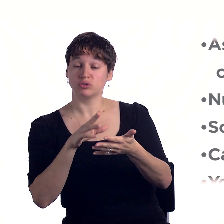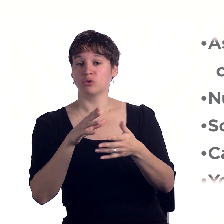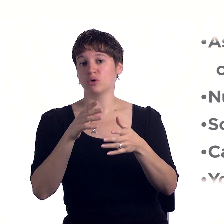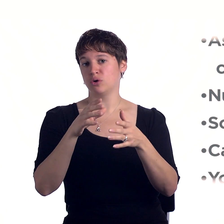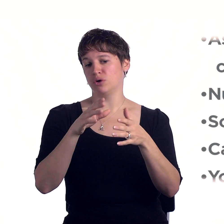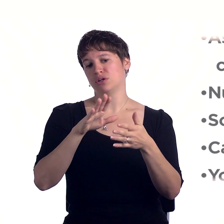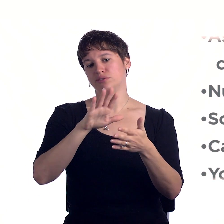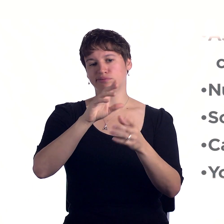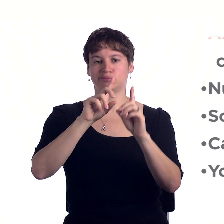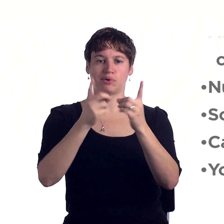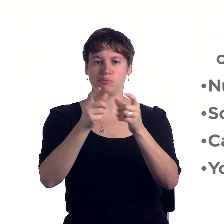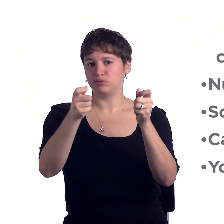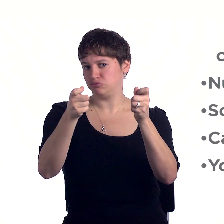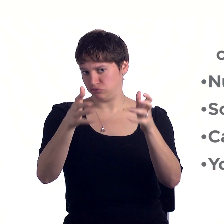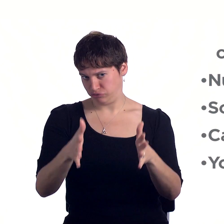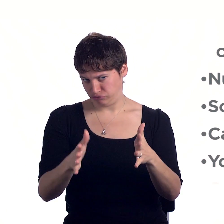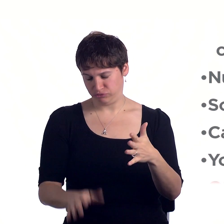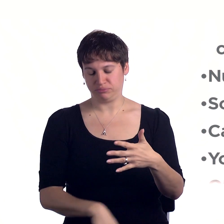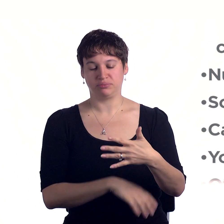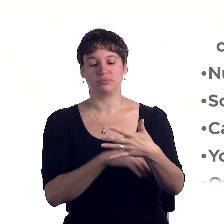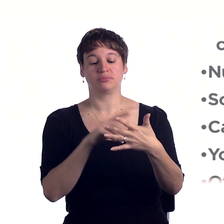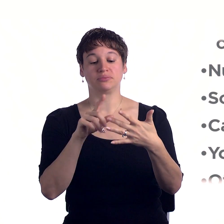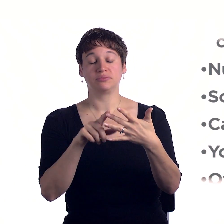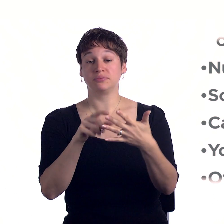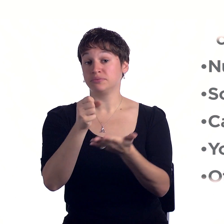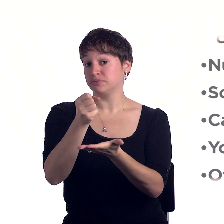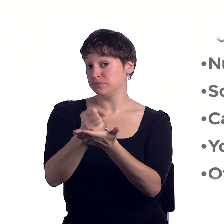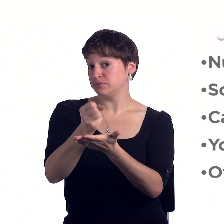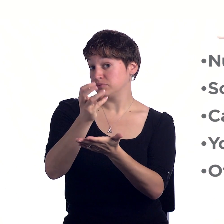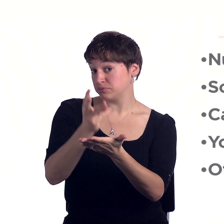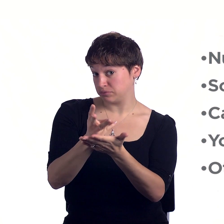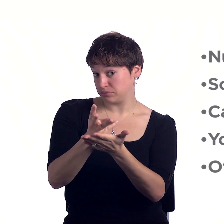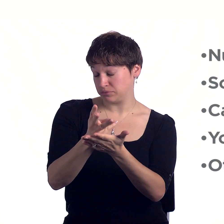Nurse or the unit director, social worker,